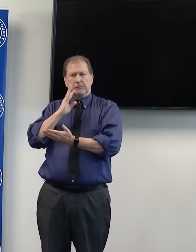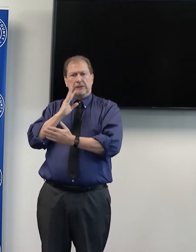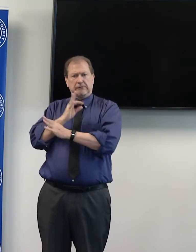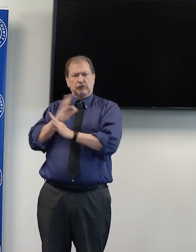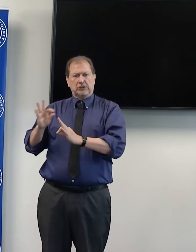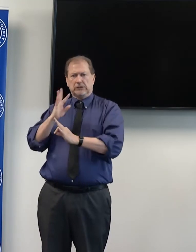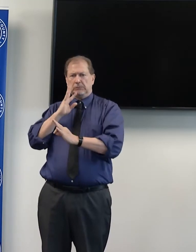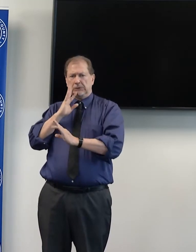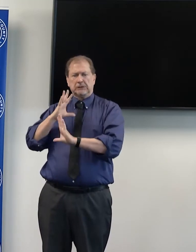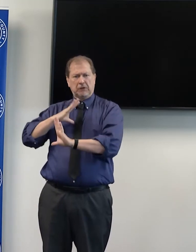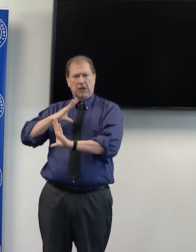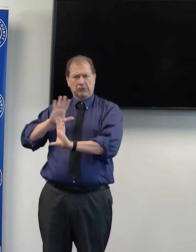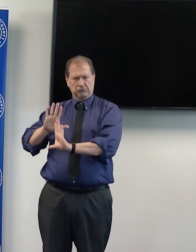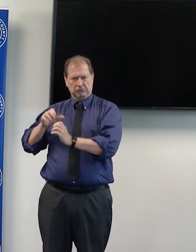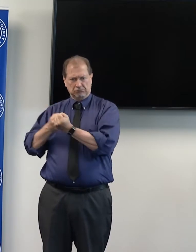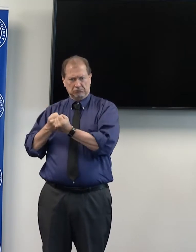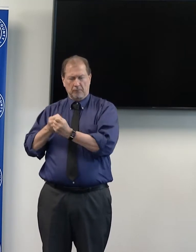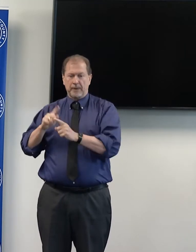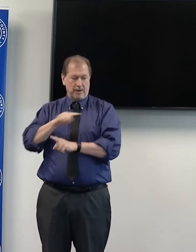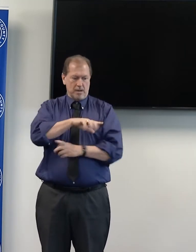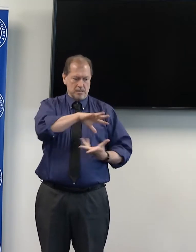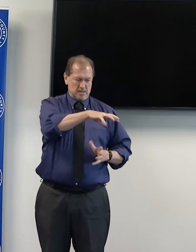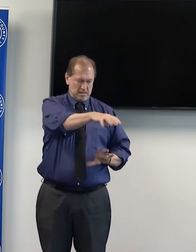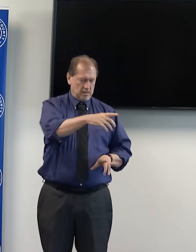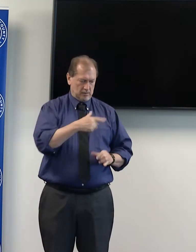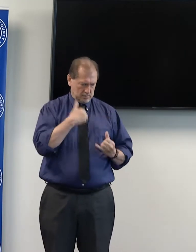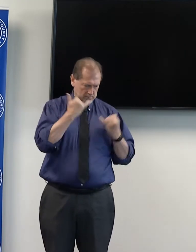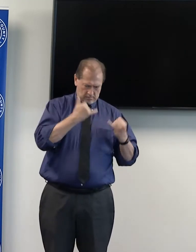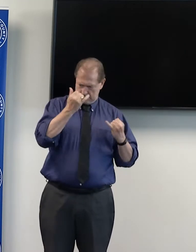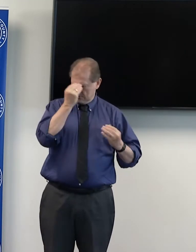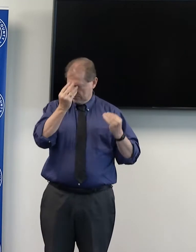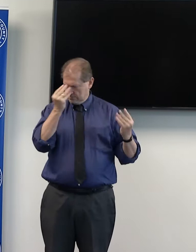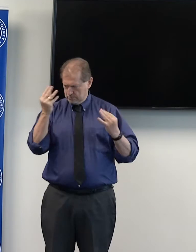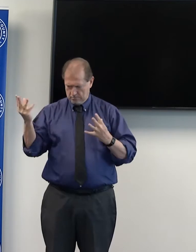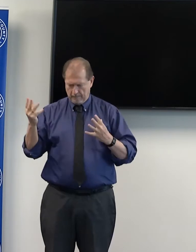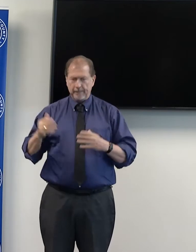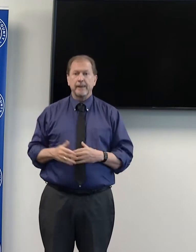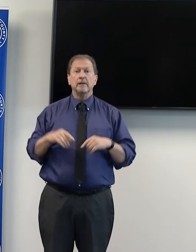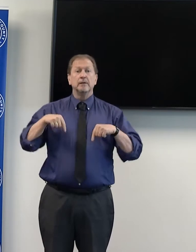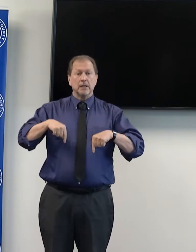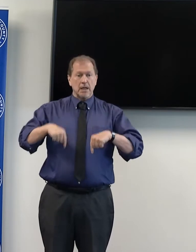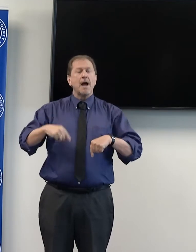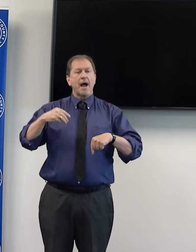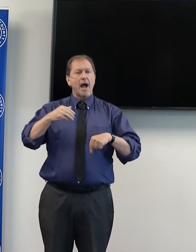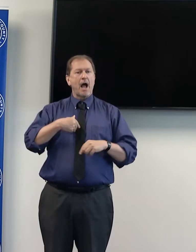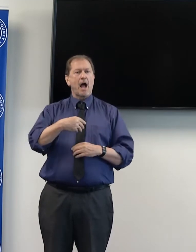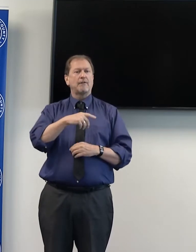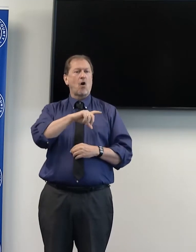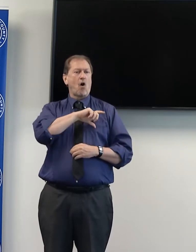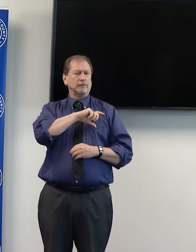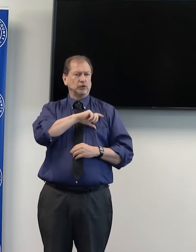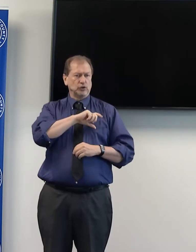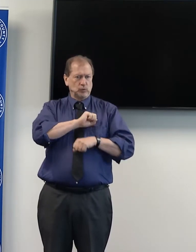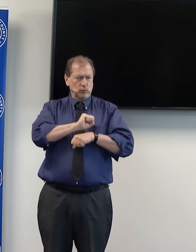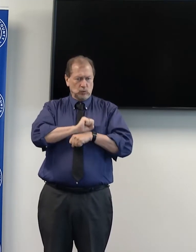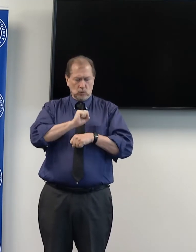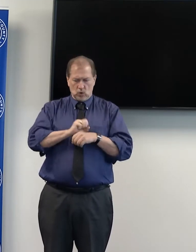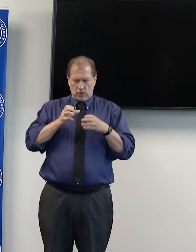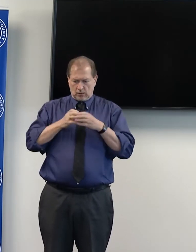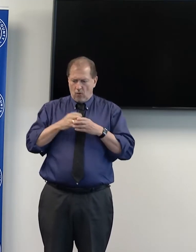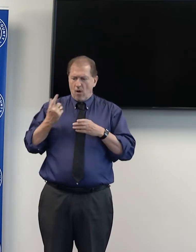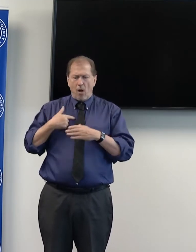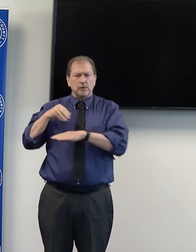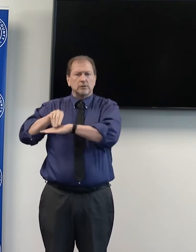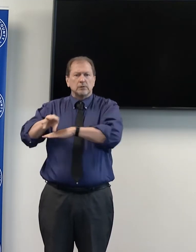safeguard. Our department always has a rotation of duty officers and responders available to consult with